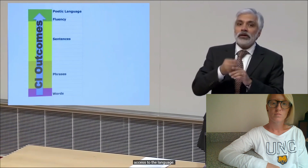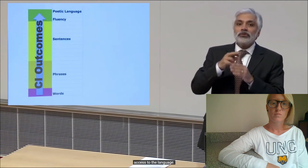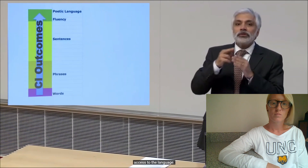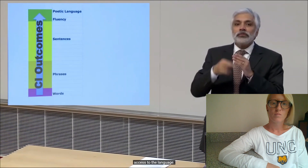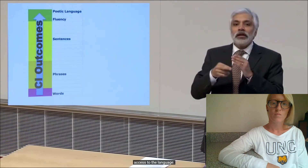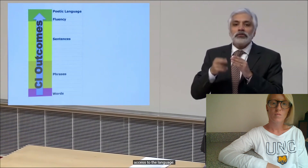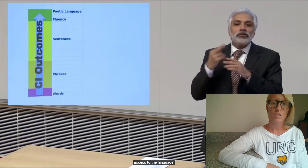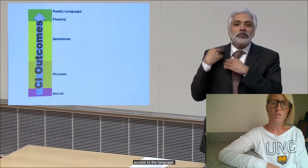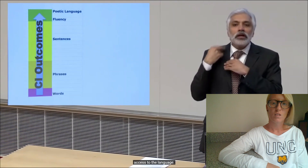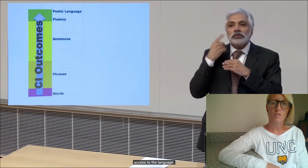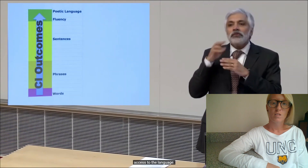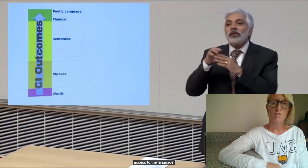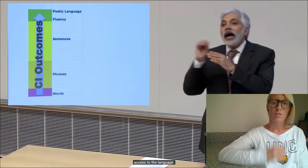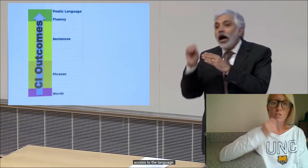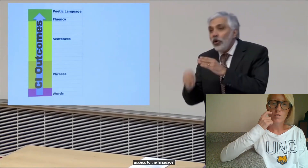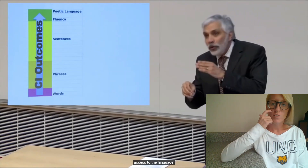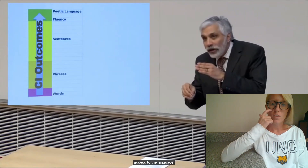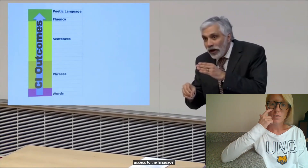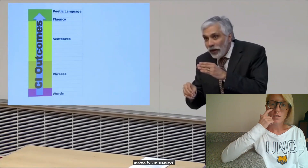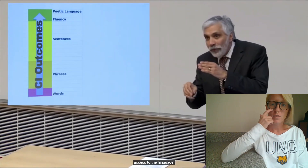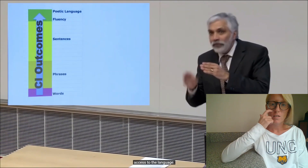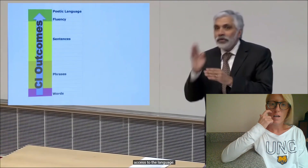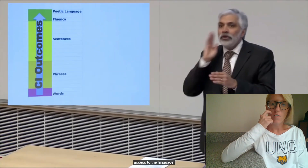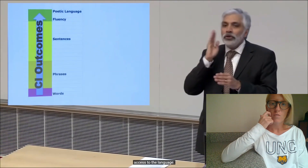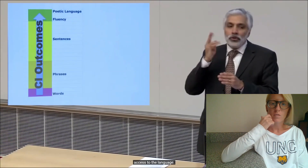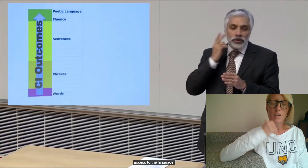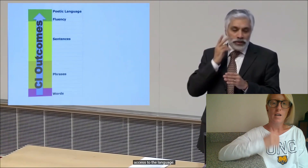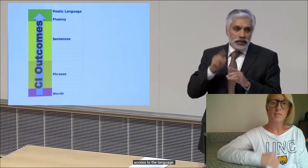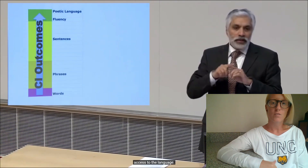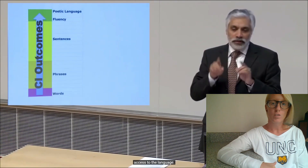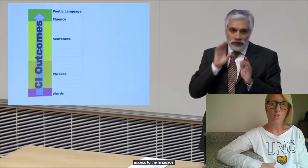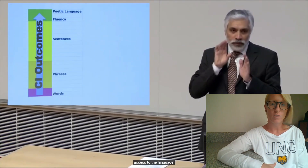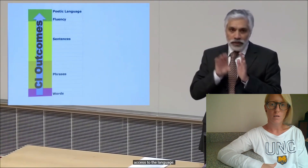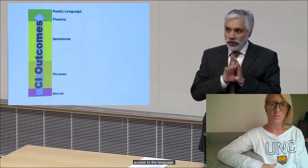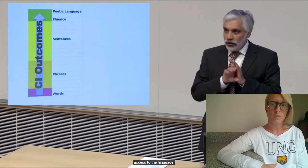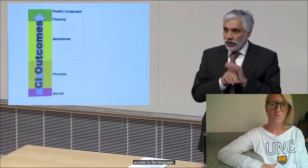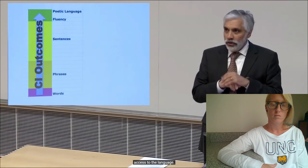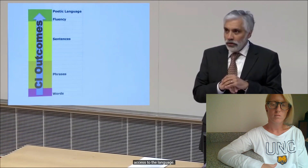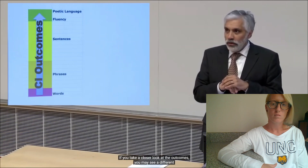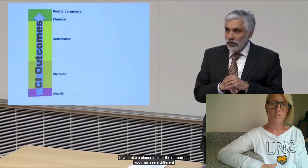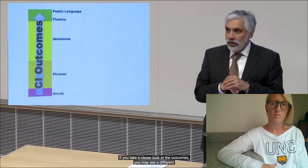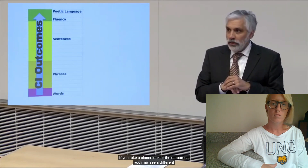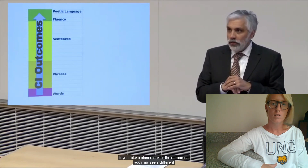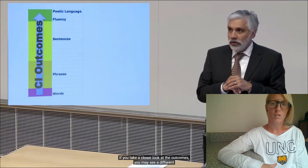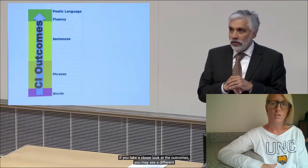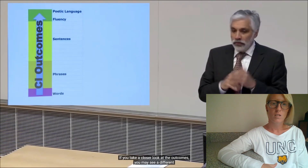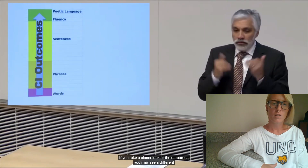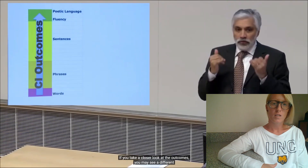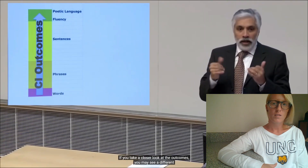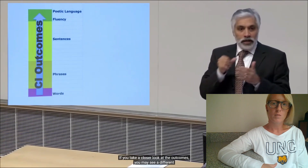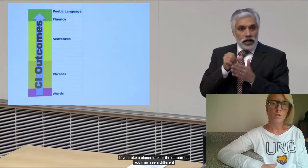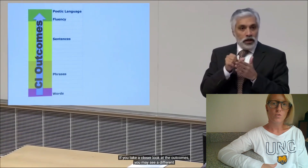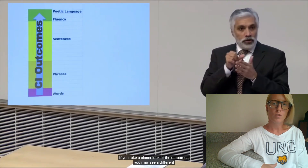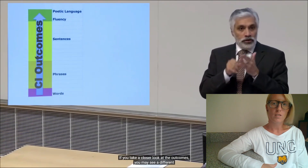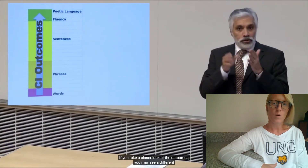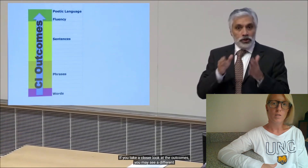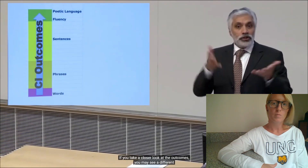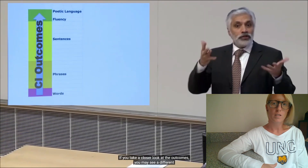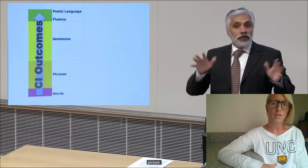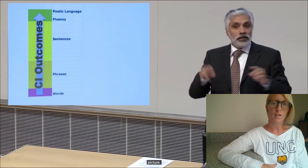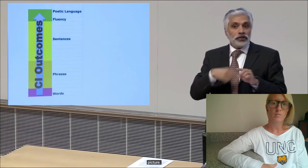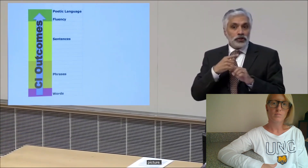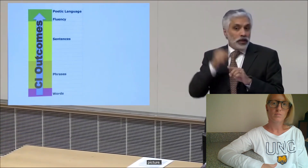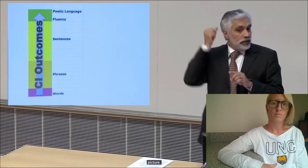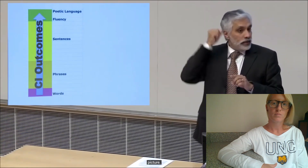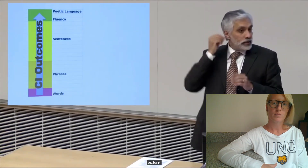have access to the language. The results have had different outcomes. If you take a closer look at the And this outcomes, picture you may can see a help